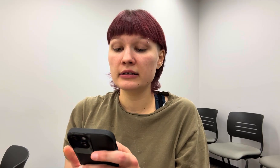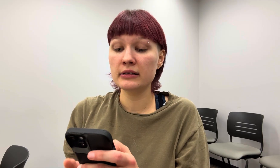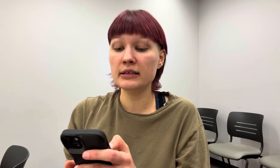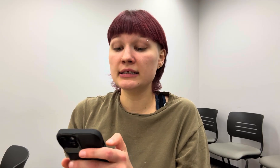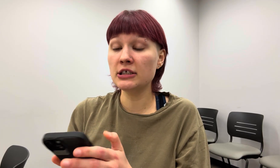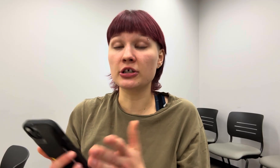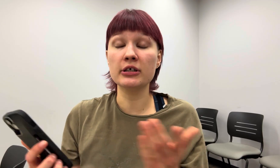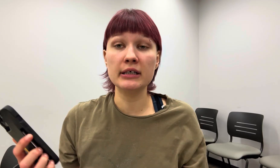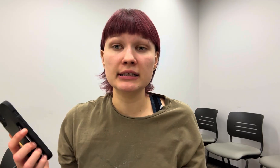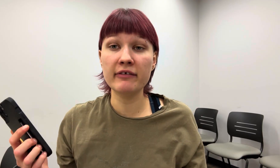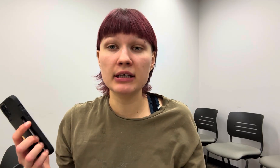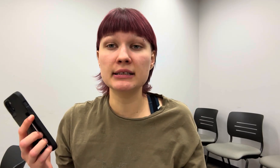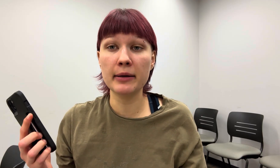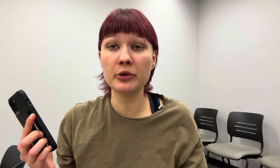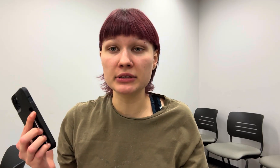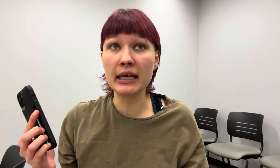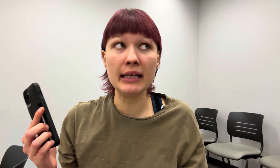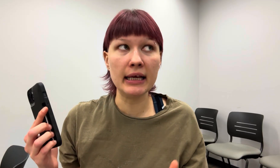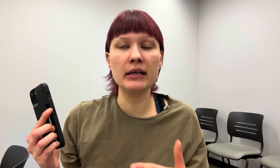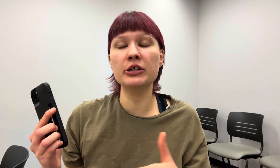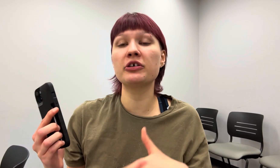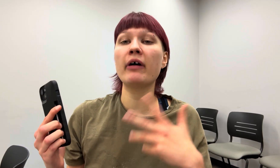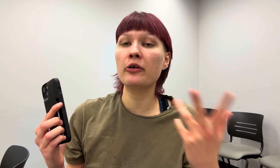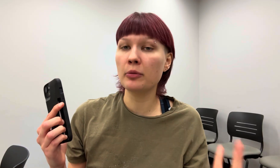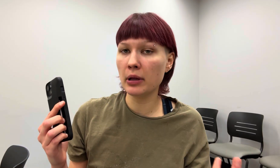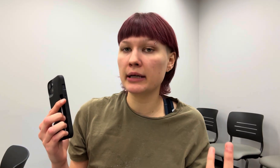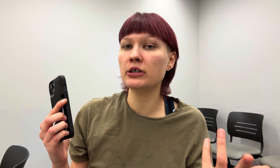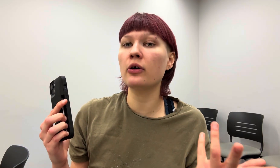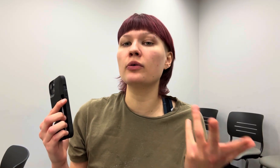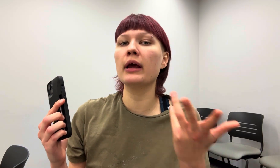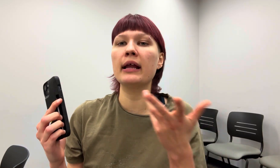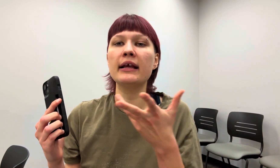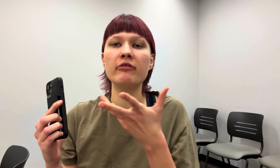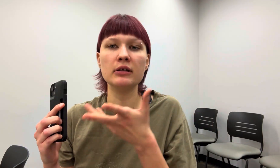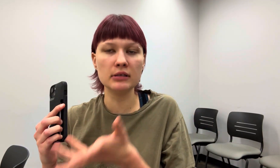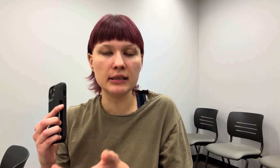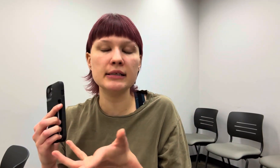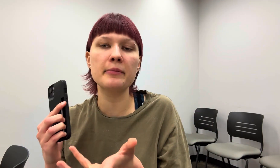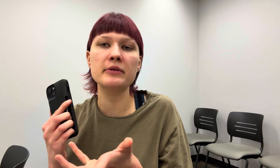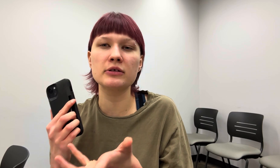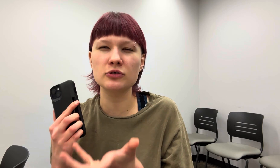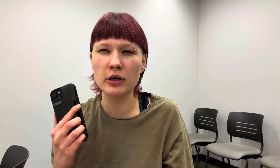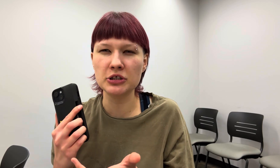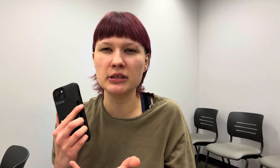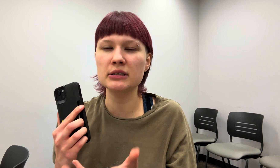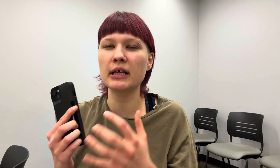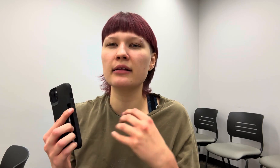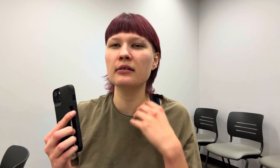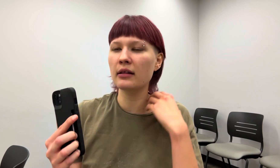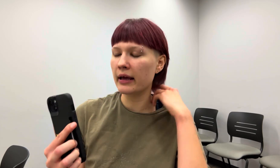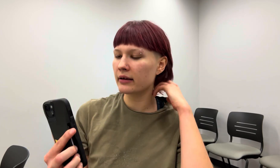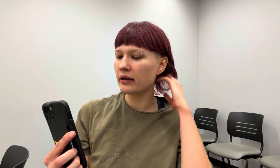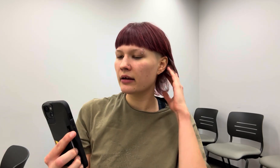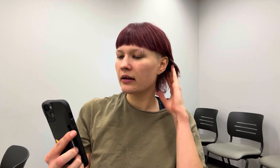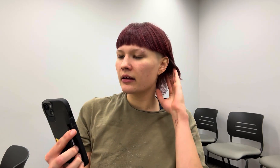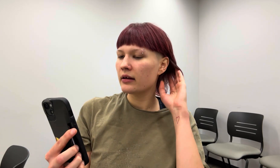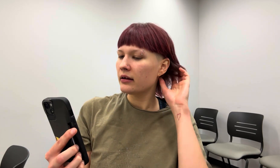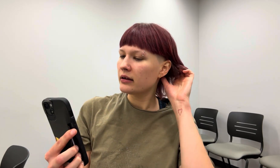The teacher is giving examples in English of how to apply tone and giving in-depth instructions and like